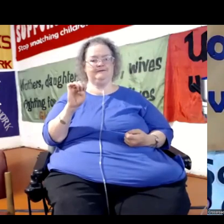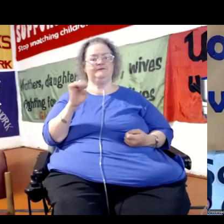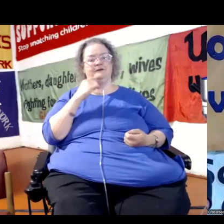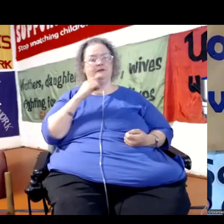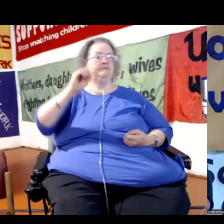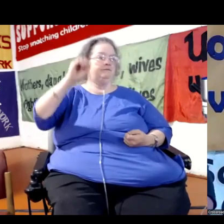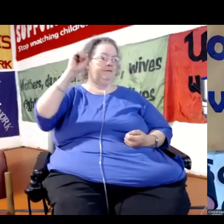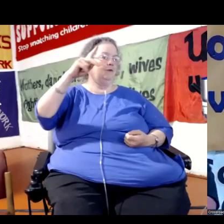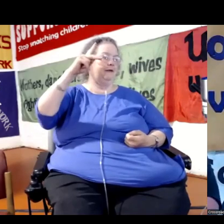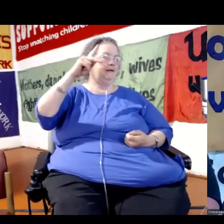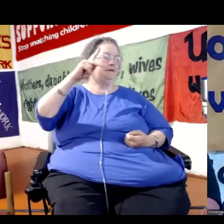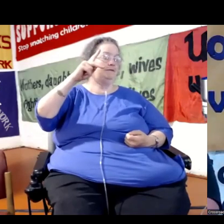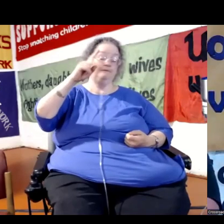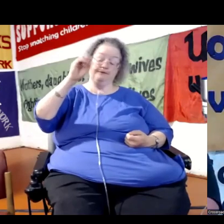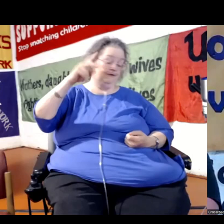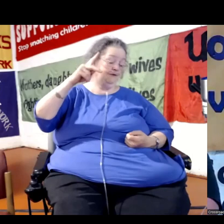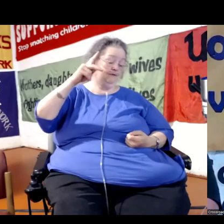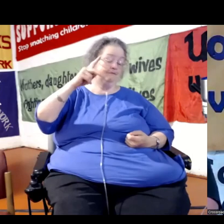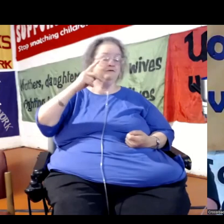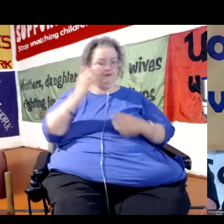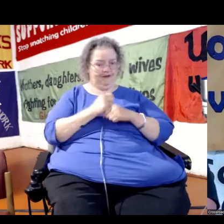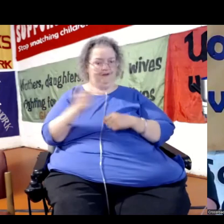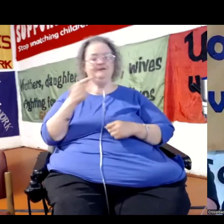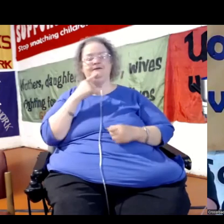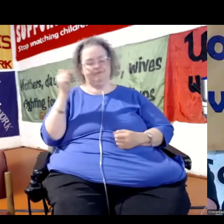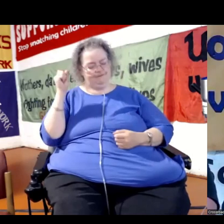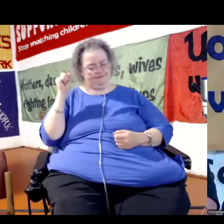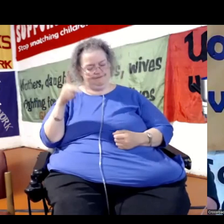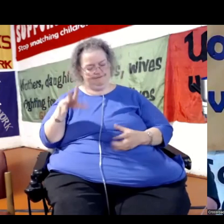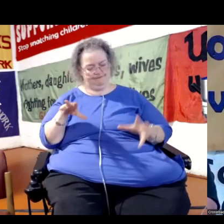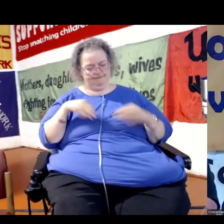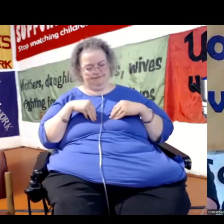okay. We got her to say, okay.